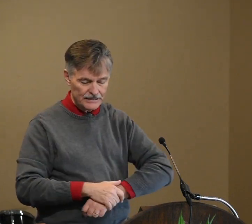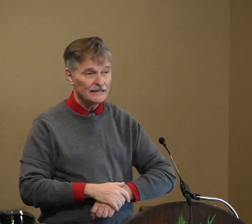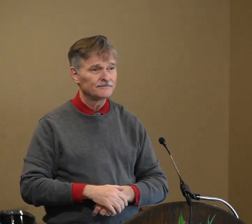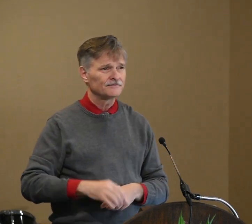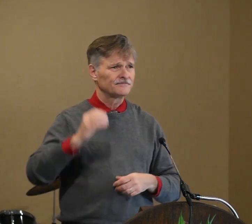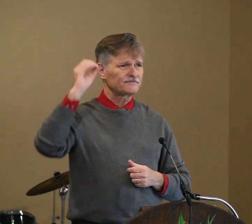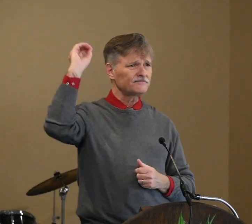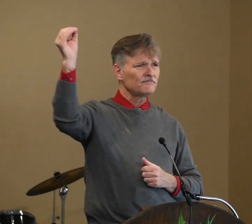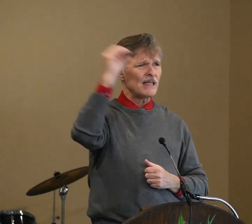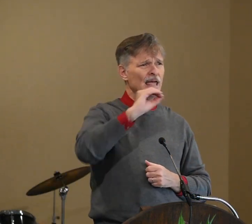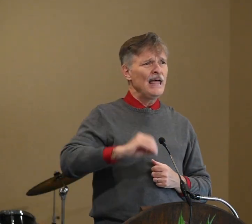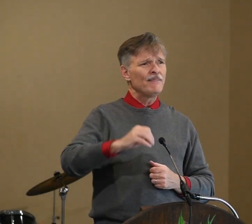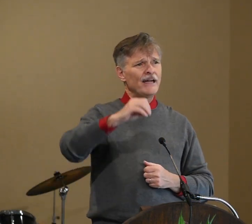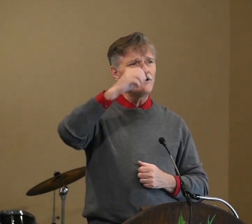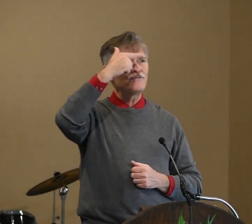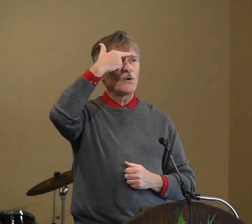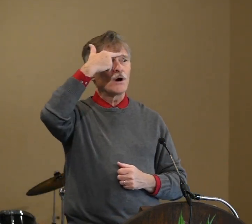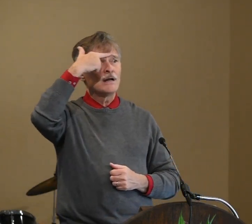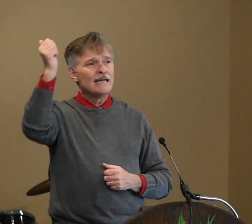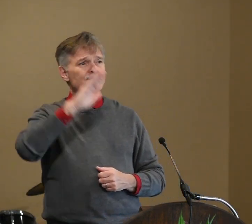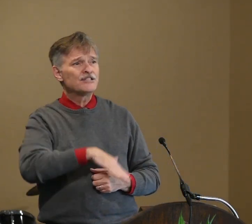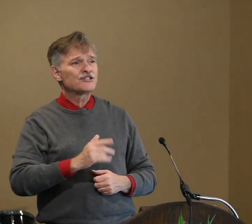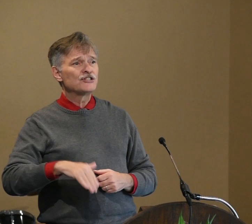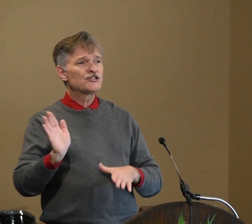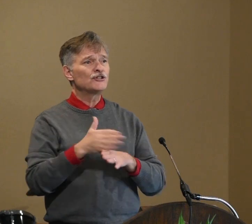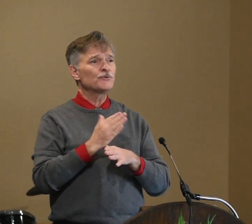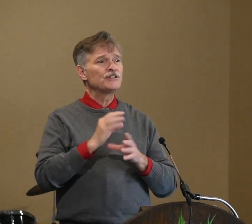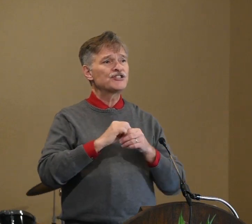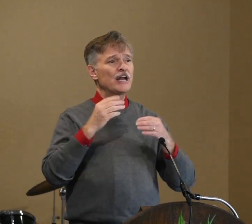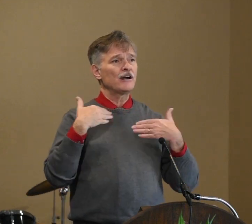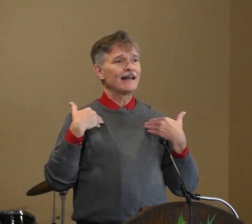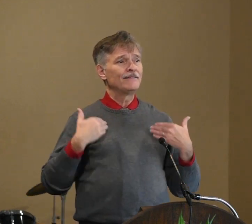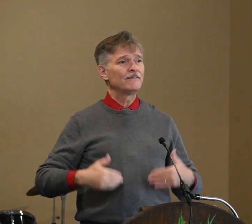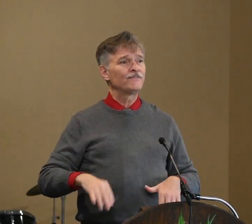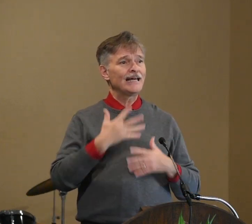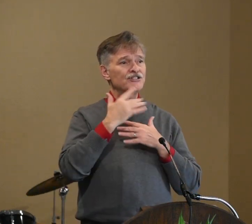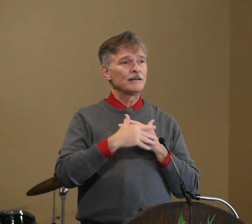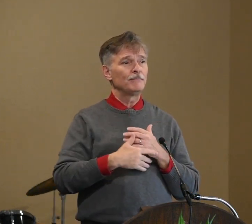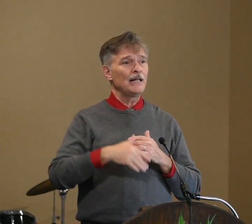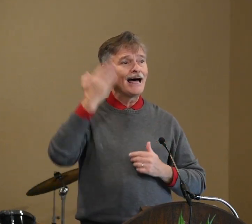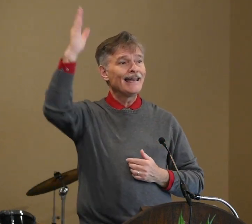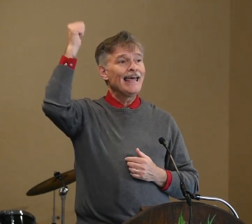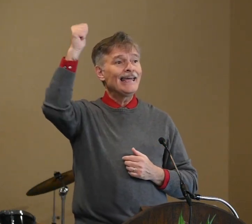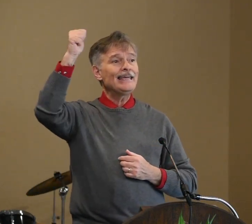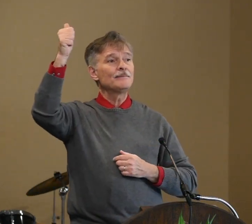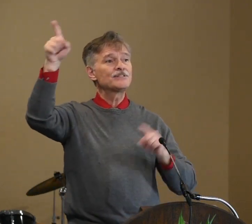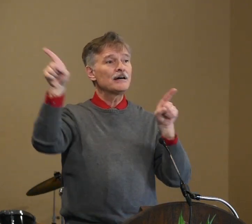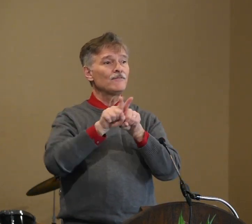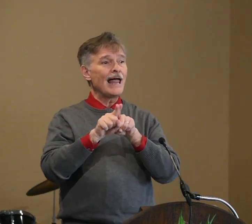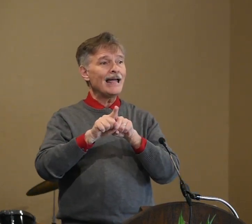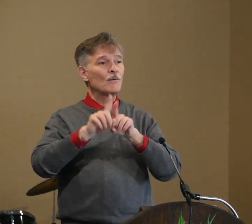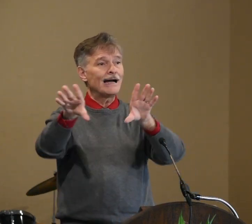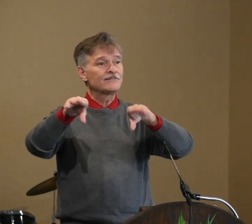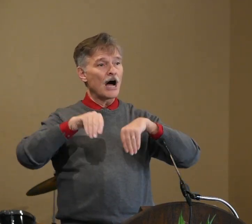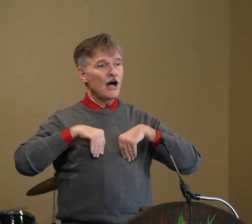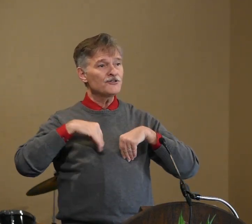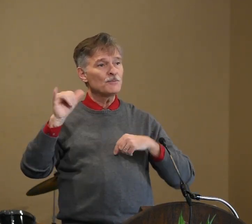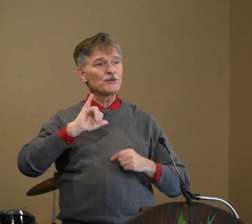Hebrews 2:14-15. Therefore, since the children share in the flesh and blood, he himself likewise also partook